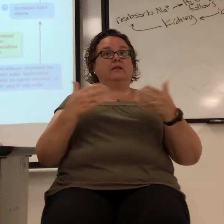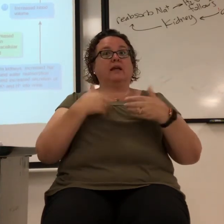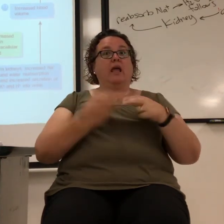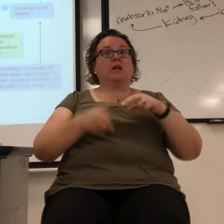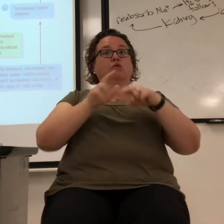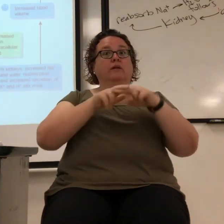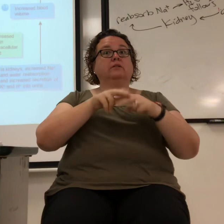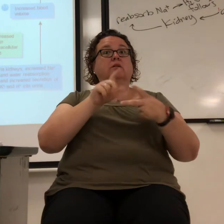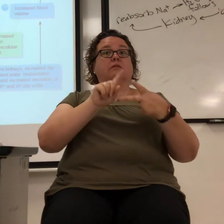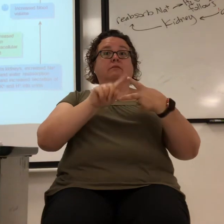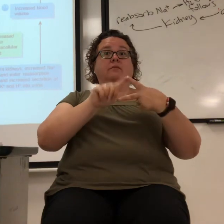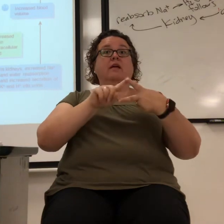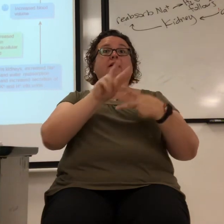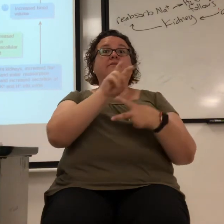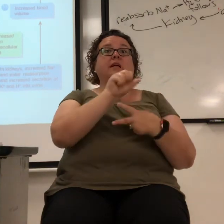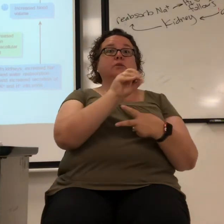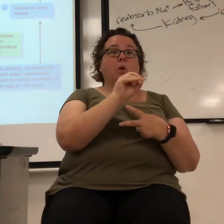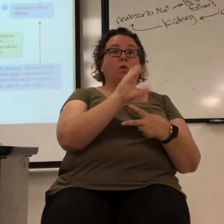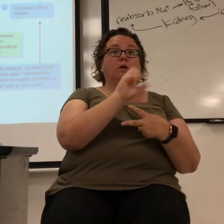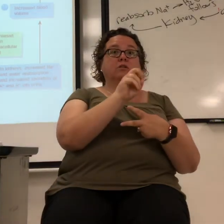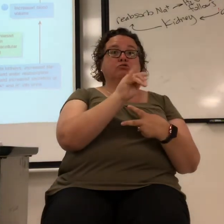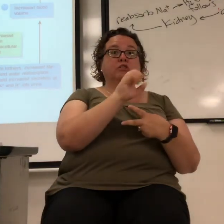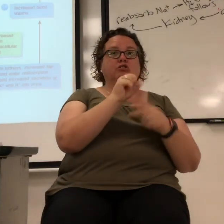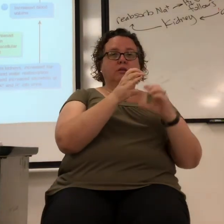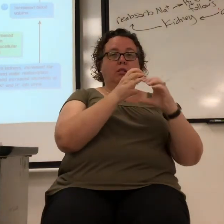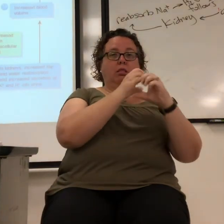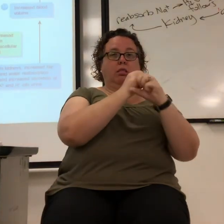One, vasoconstriction. Two,